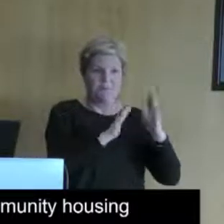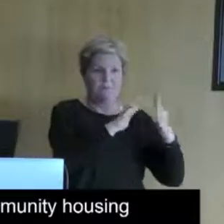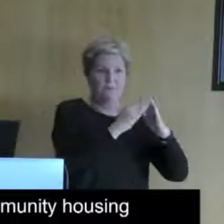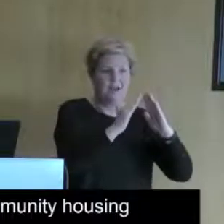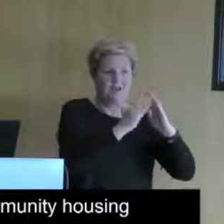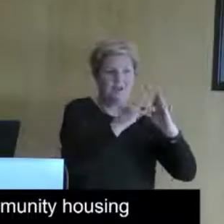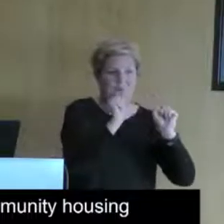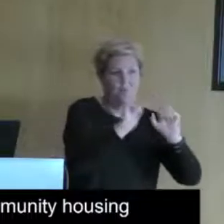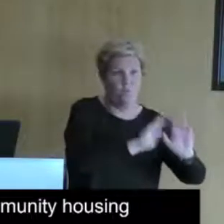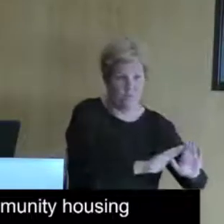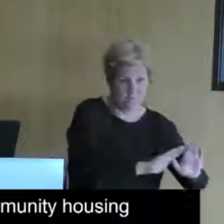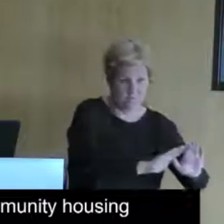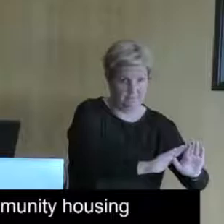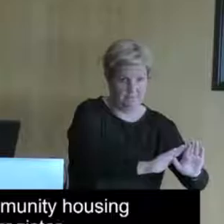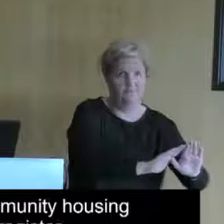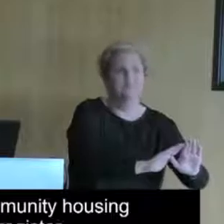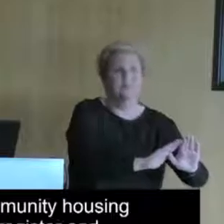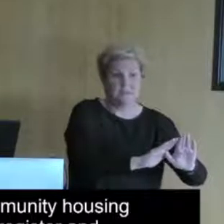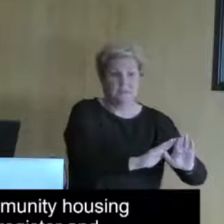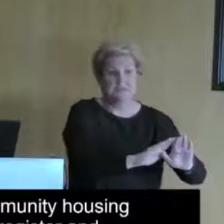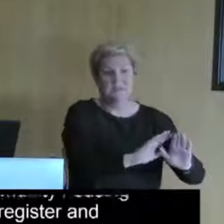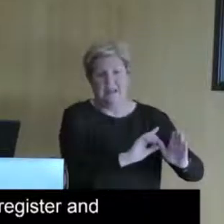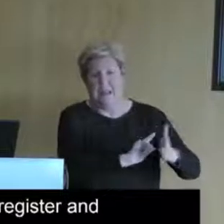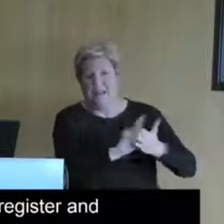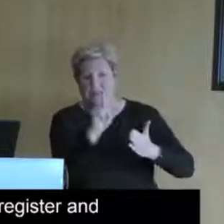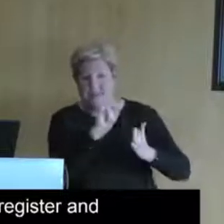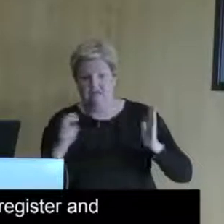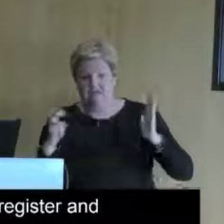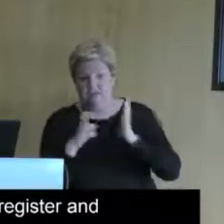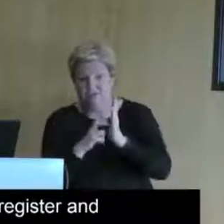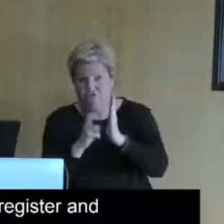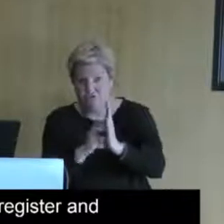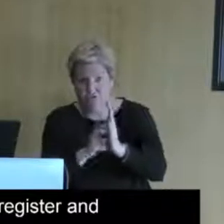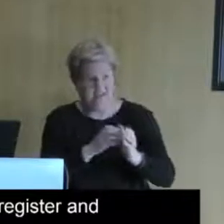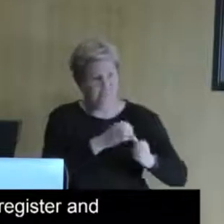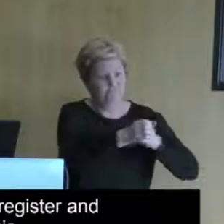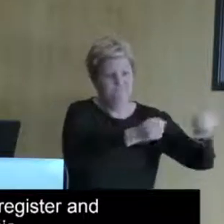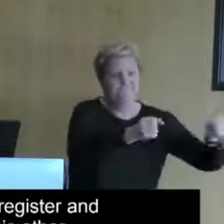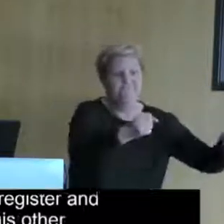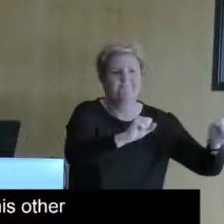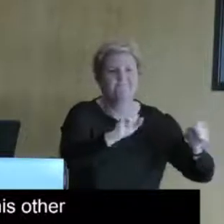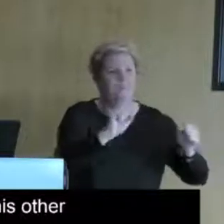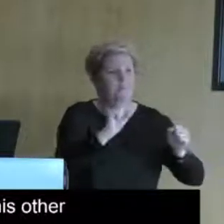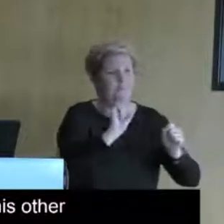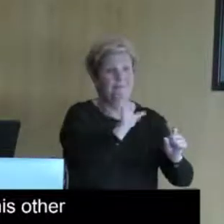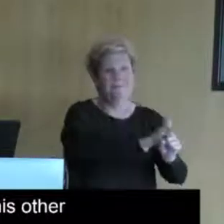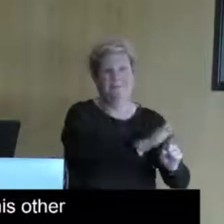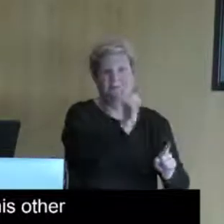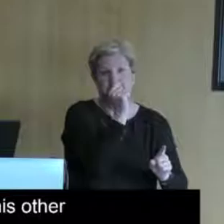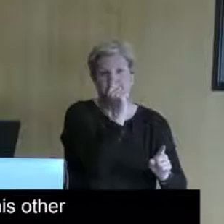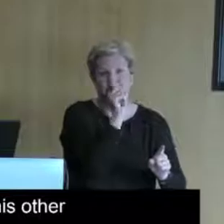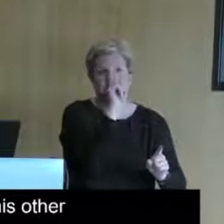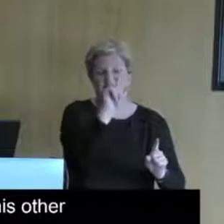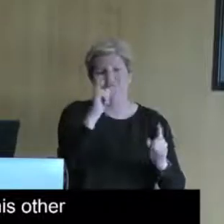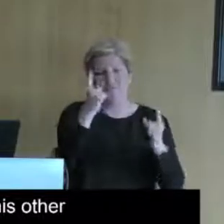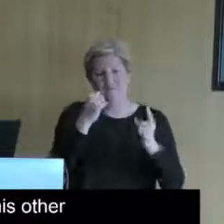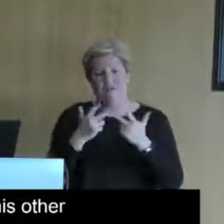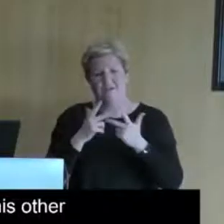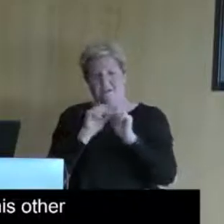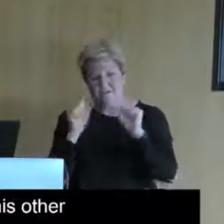system that is managed by the department. Until the legislation is passed, the Victorian community housing